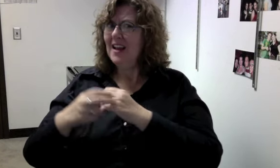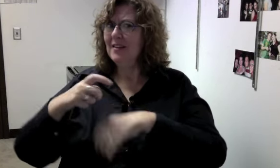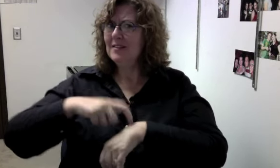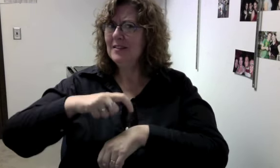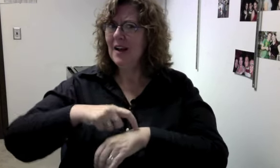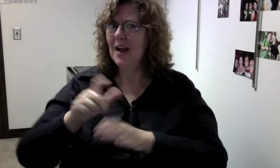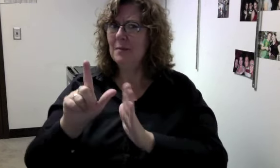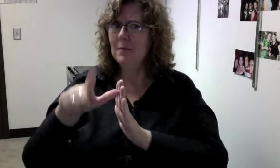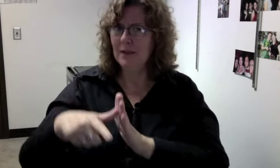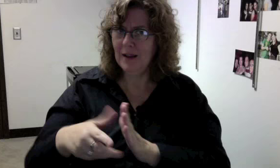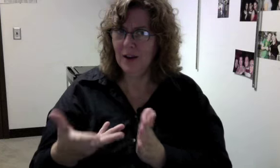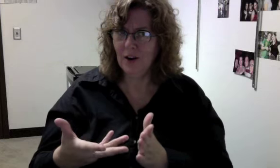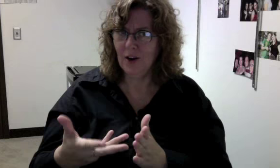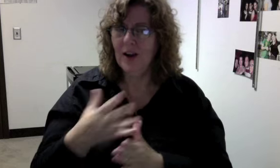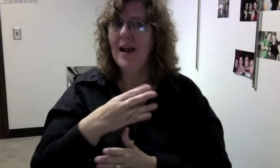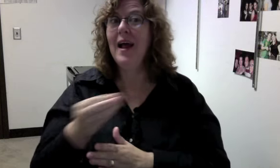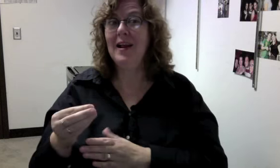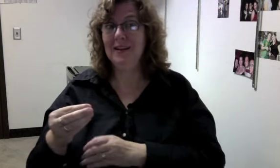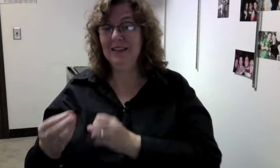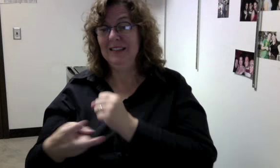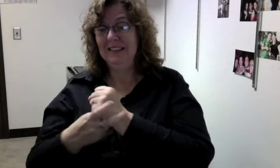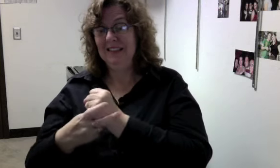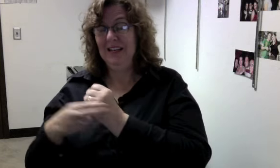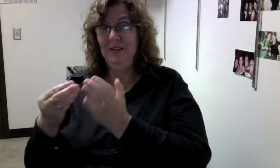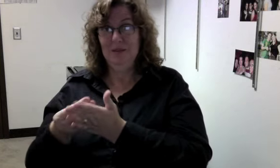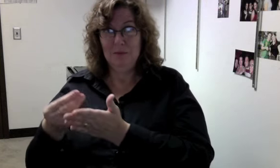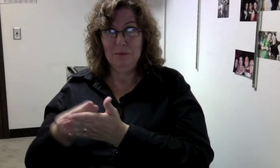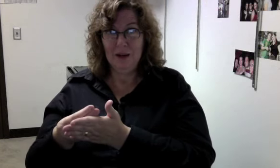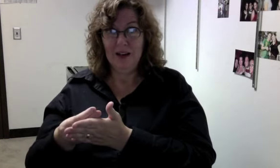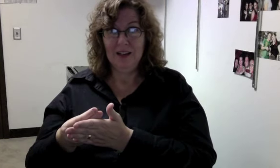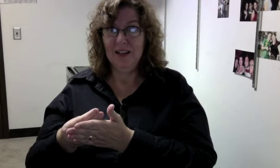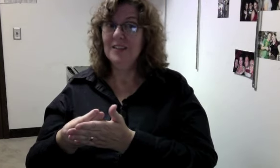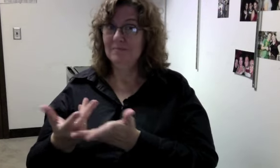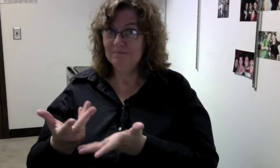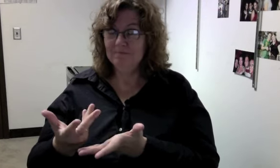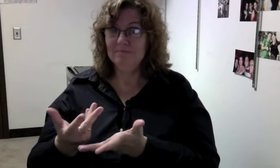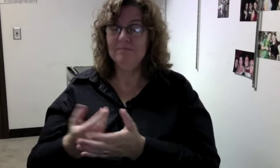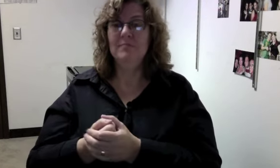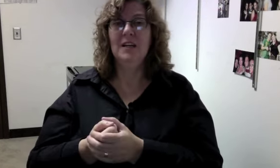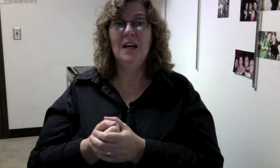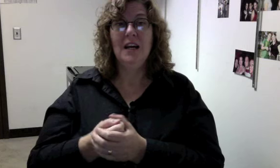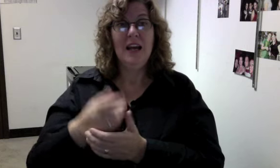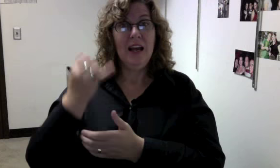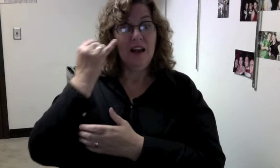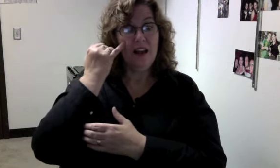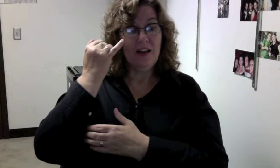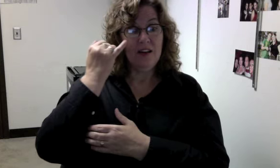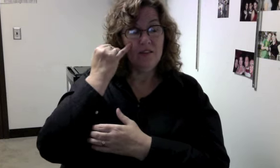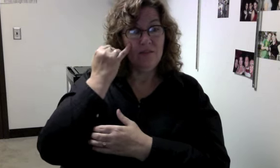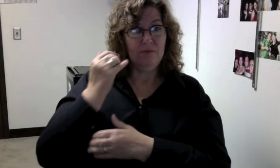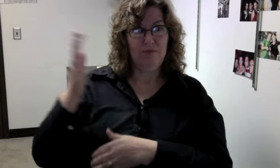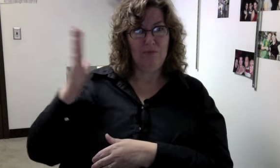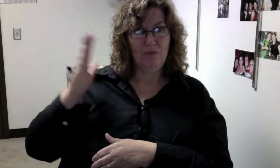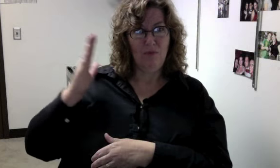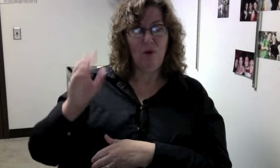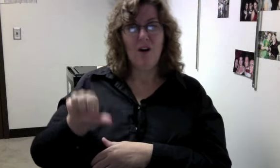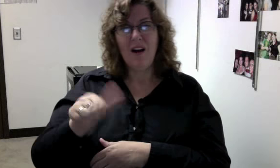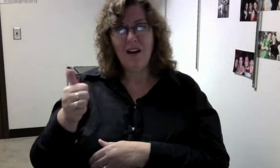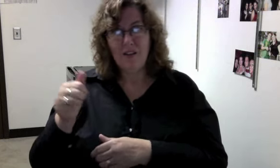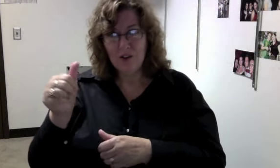and money in the fact that if some scientist has done the same experiment or is, working on the same kind of thing, they don't